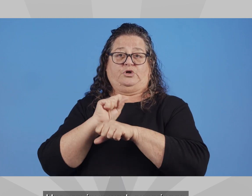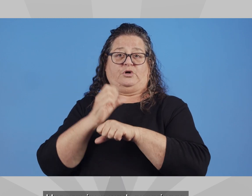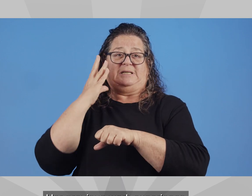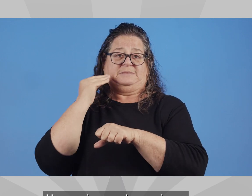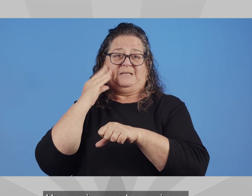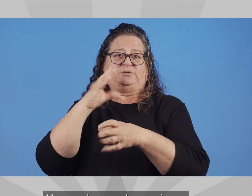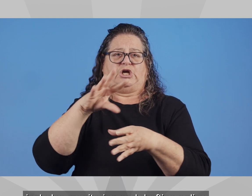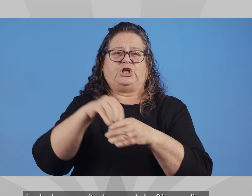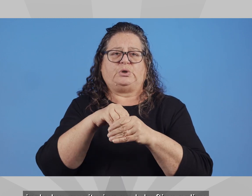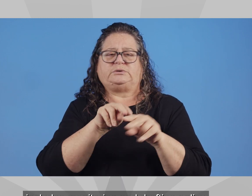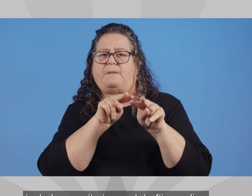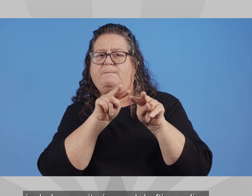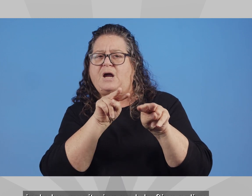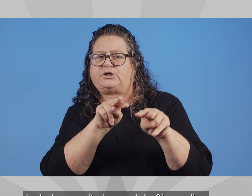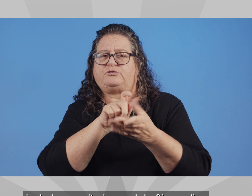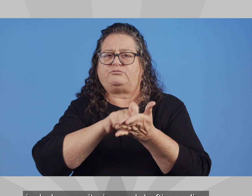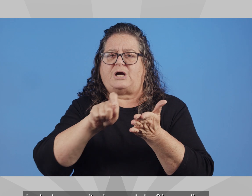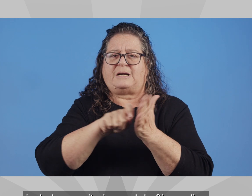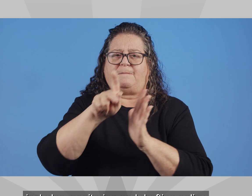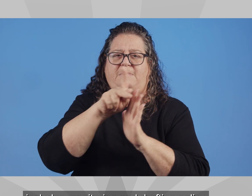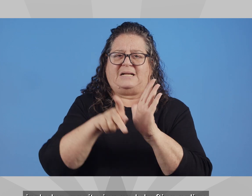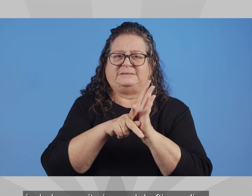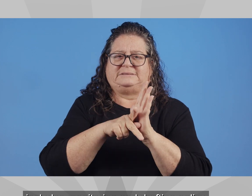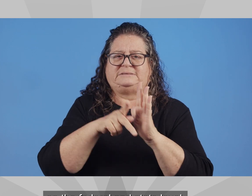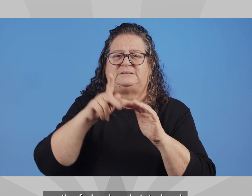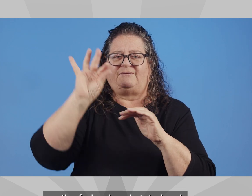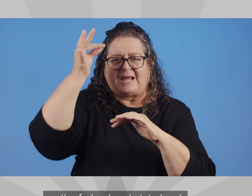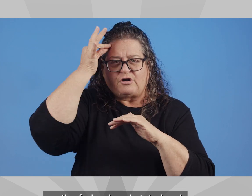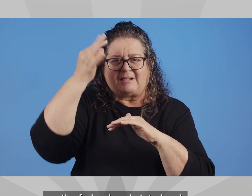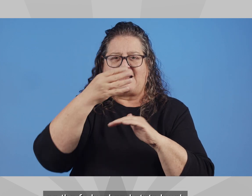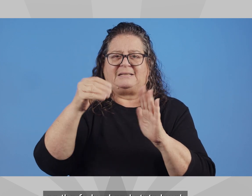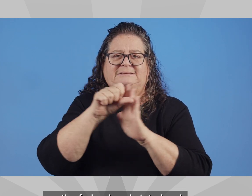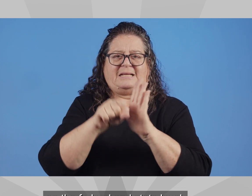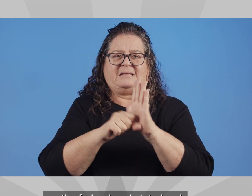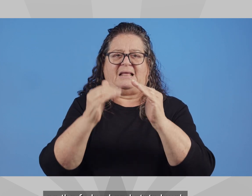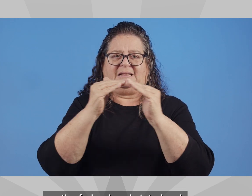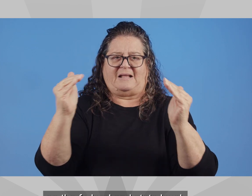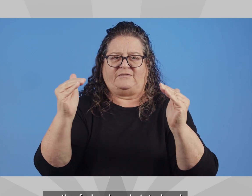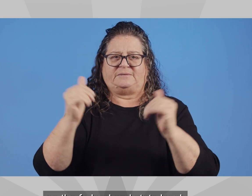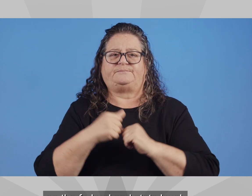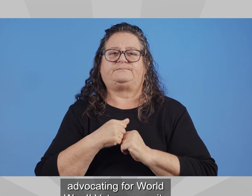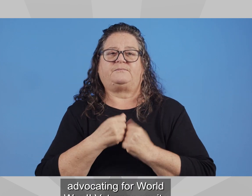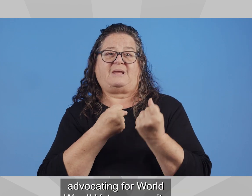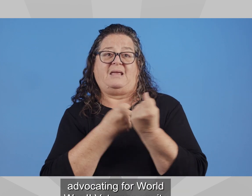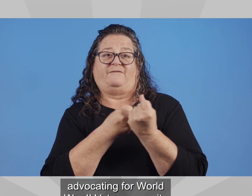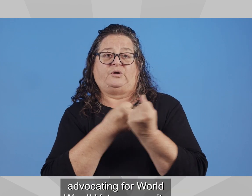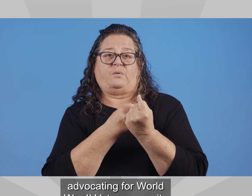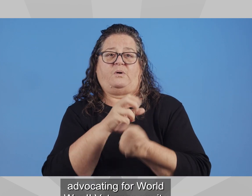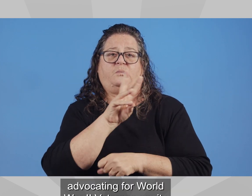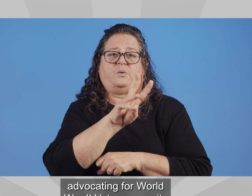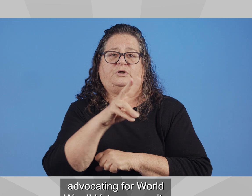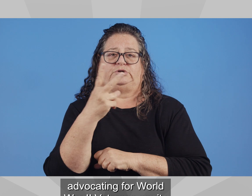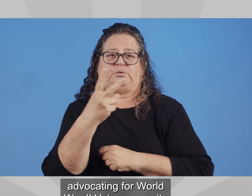work experience includes monitoring and drafting policy on the federal and state level, advocating for